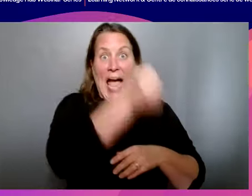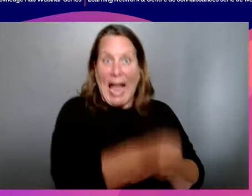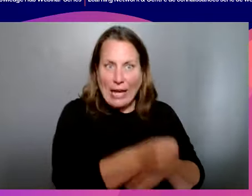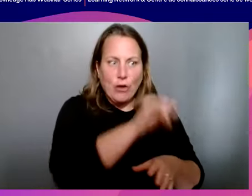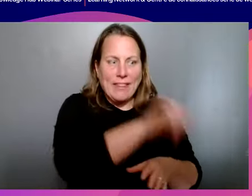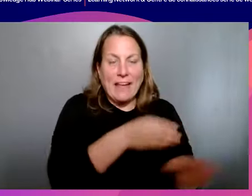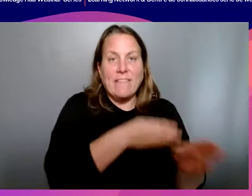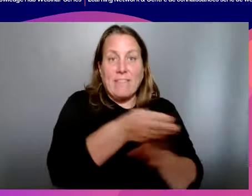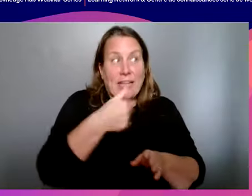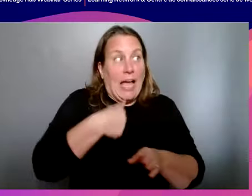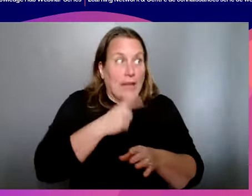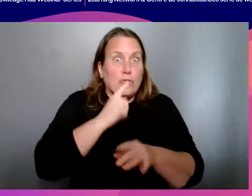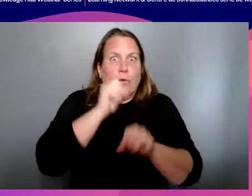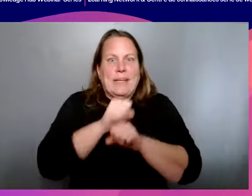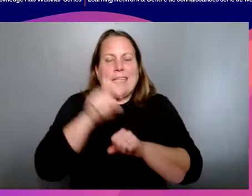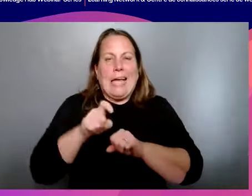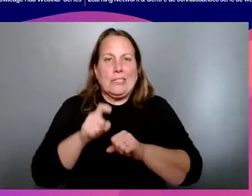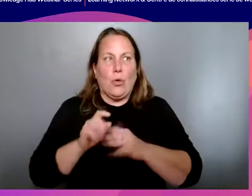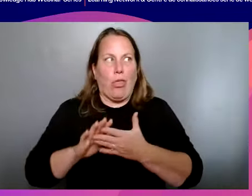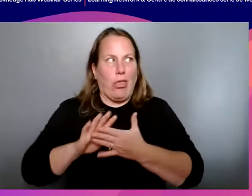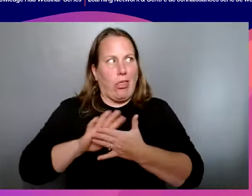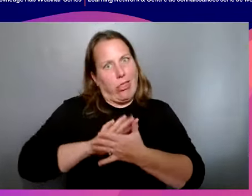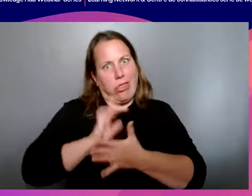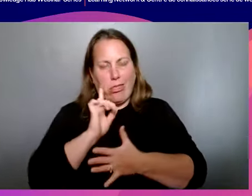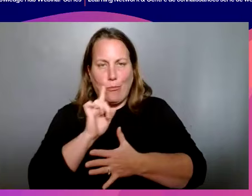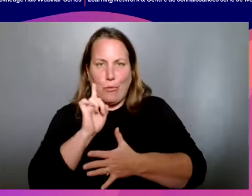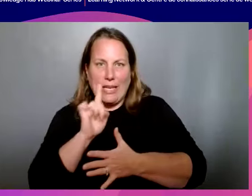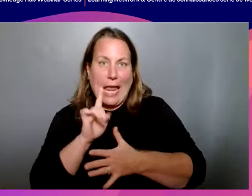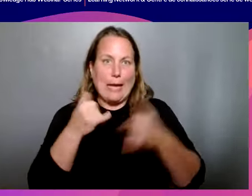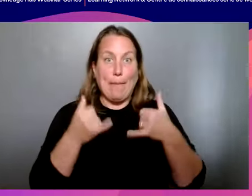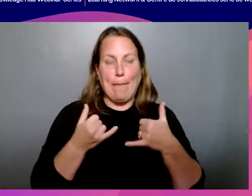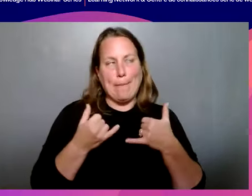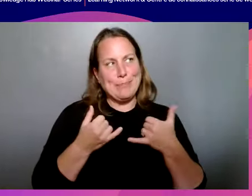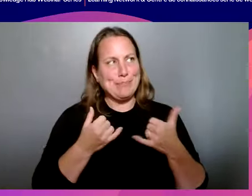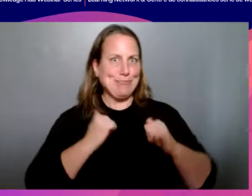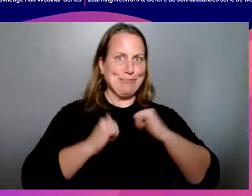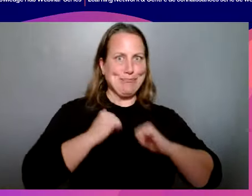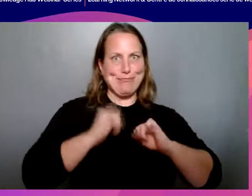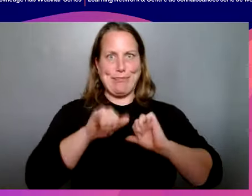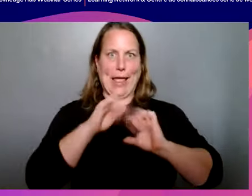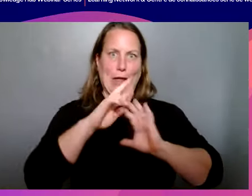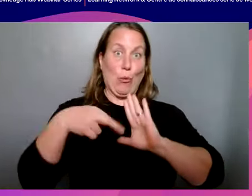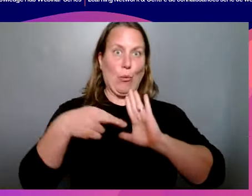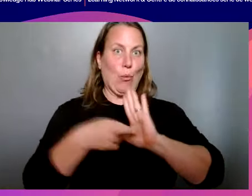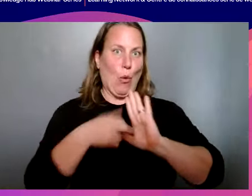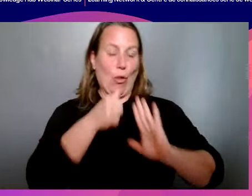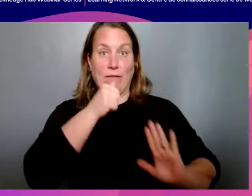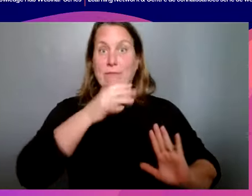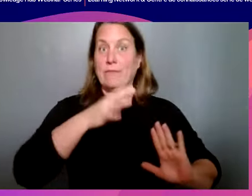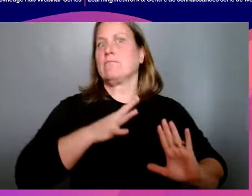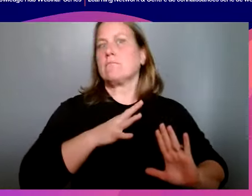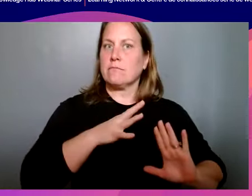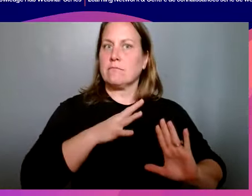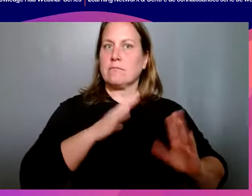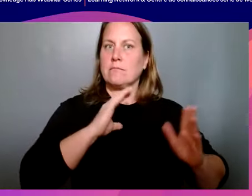to pretend, sort of play a role as someone that I wasn't necessarily, right?